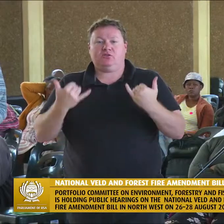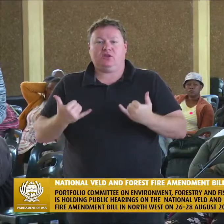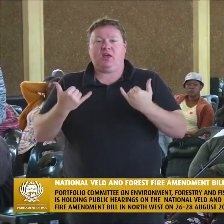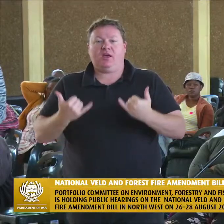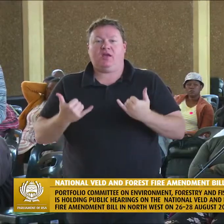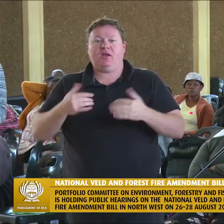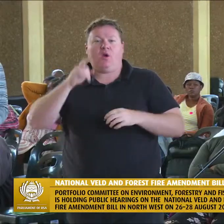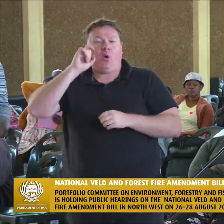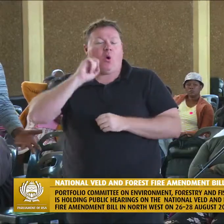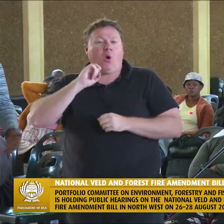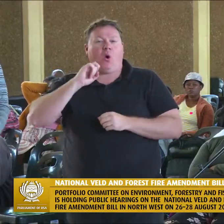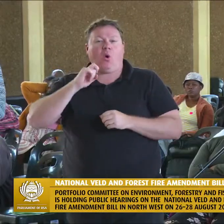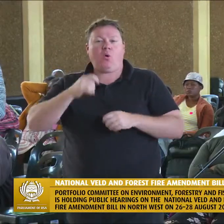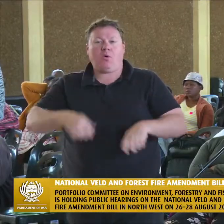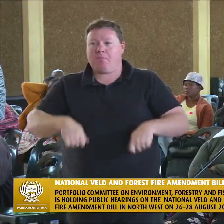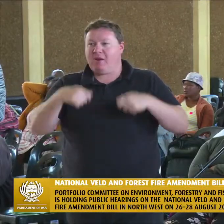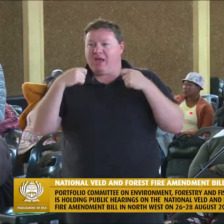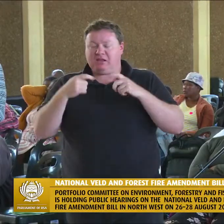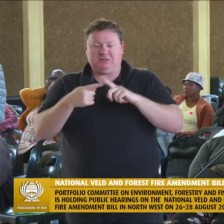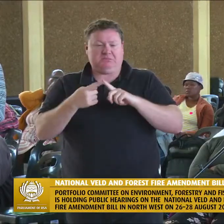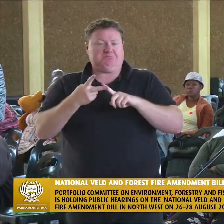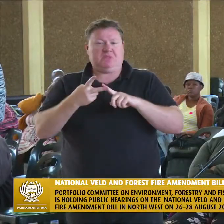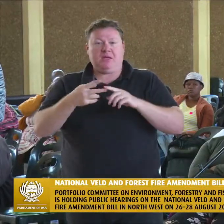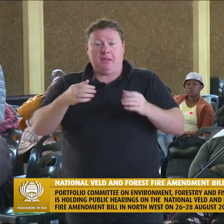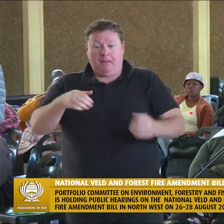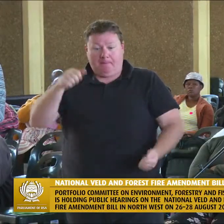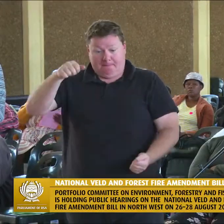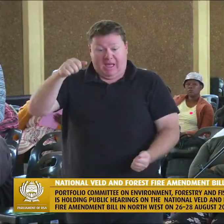old blankets but there's no water